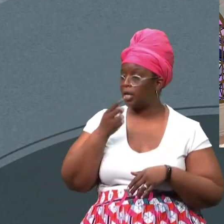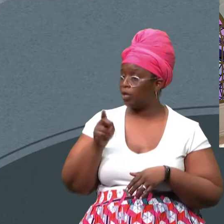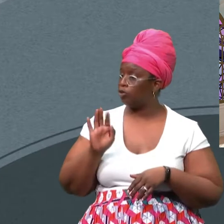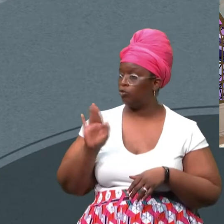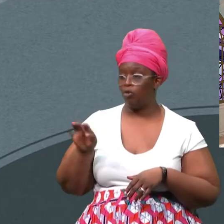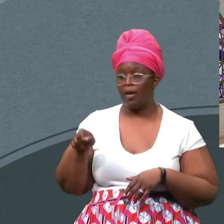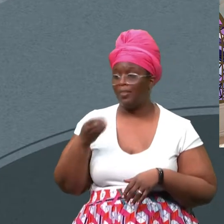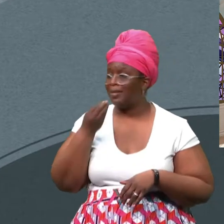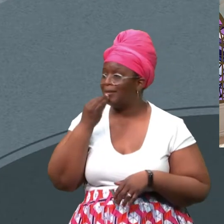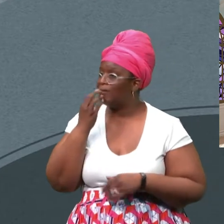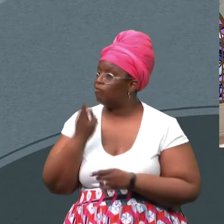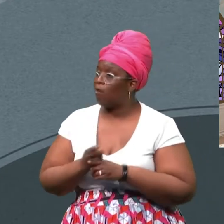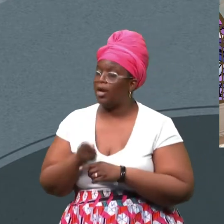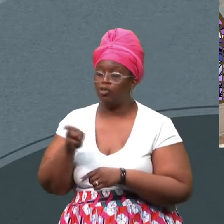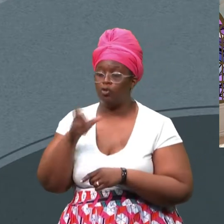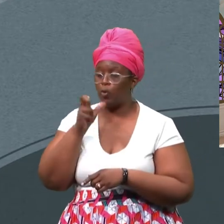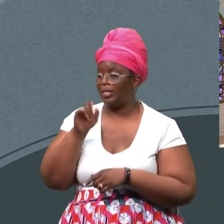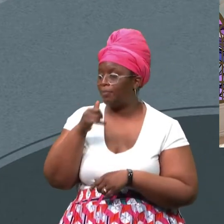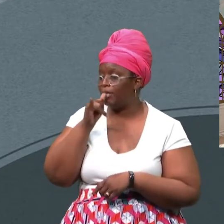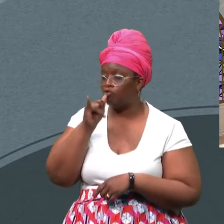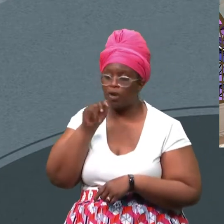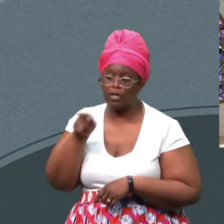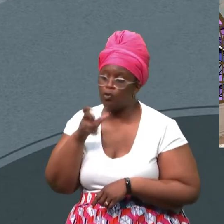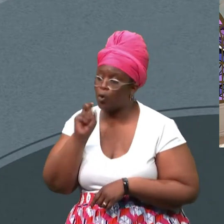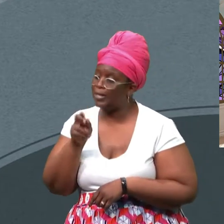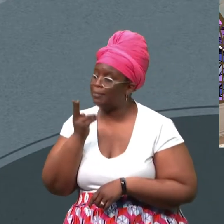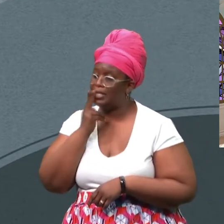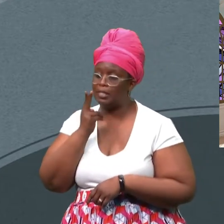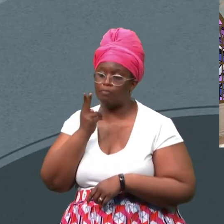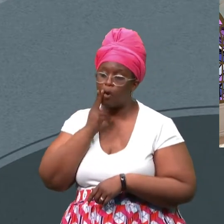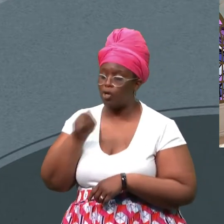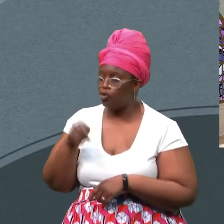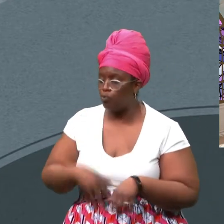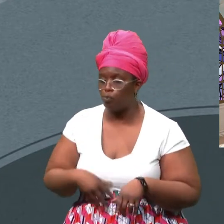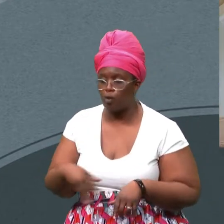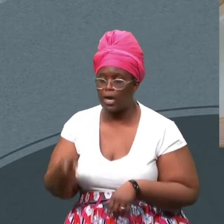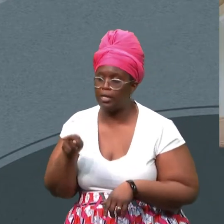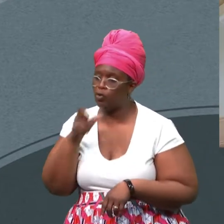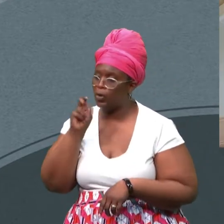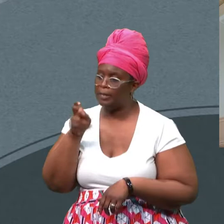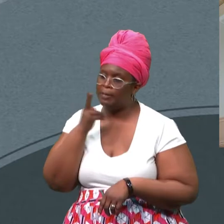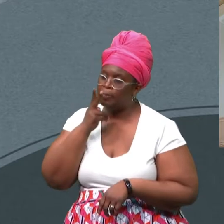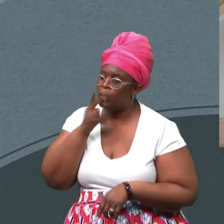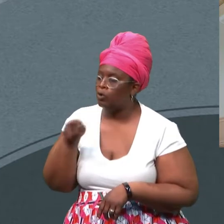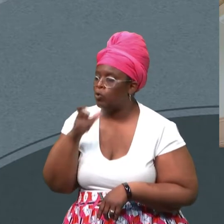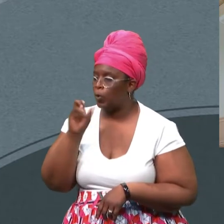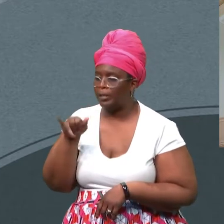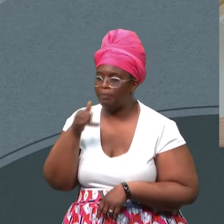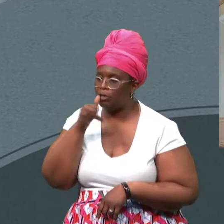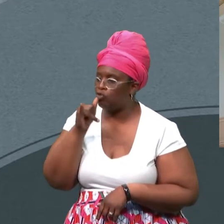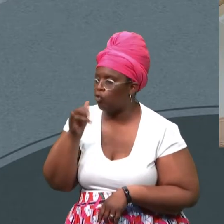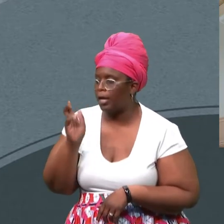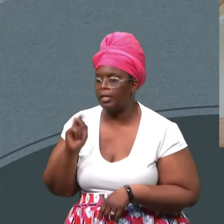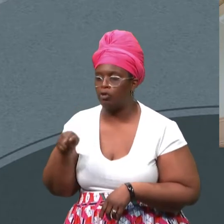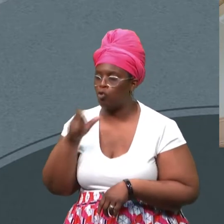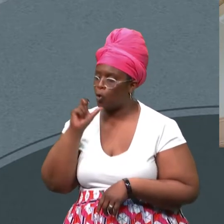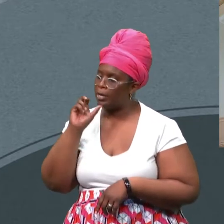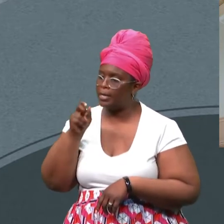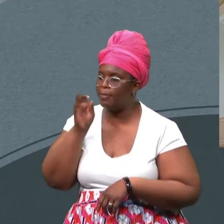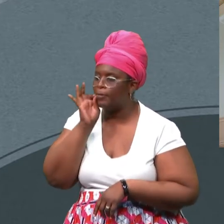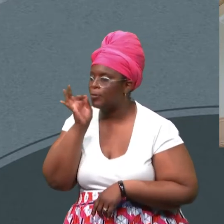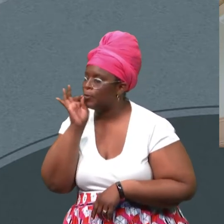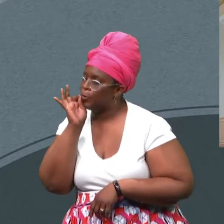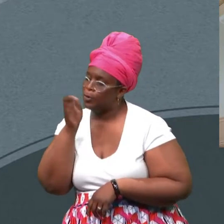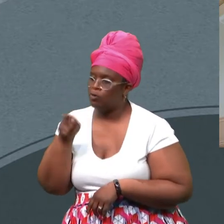make sure you're not drinking while it's in you. You're not smoking while it's in you. Somebody needs to make sure you're not getting high and